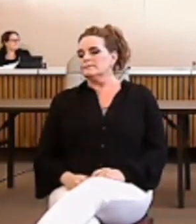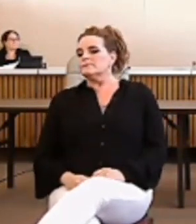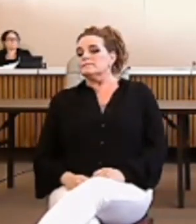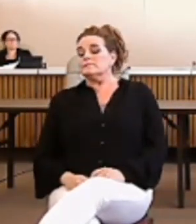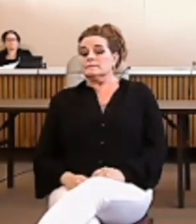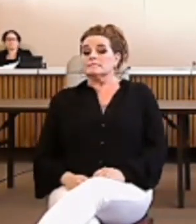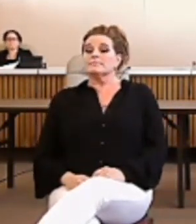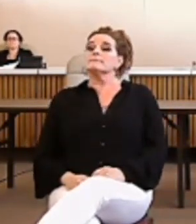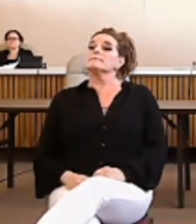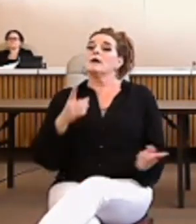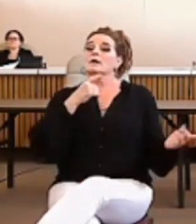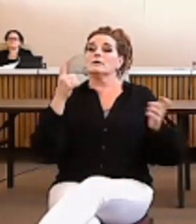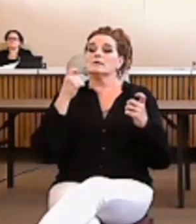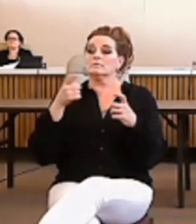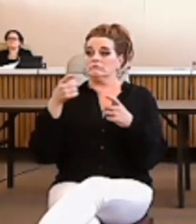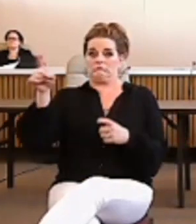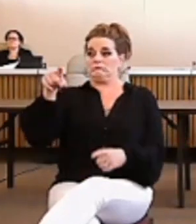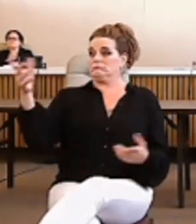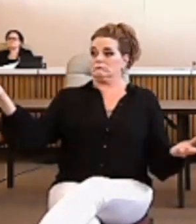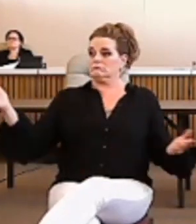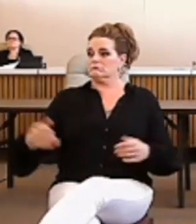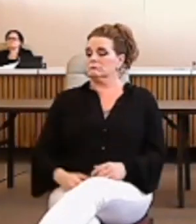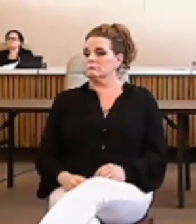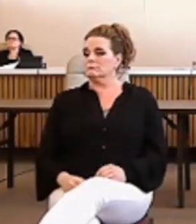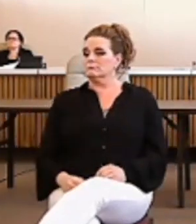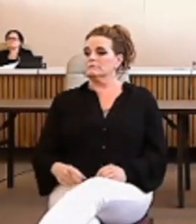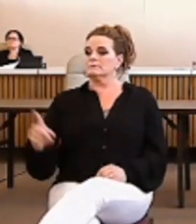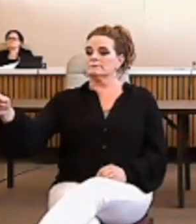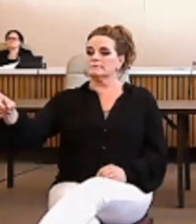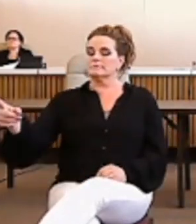Okay, questions from the public? Come on up.